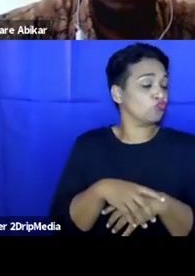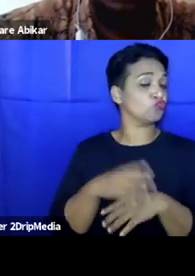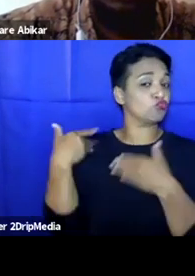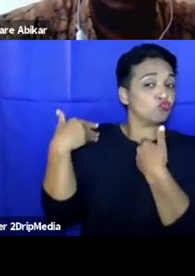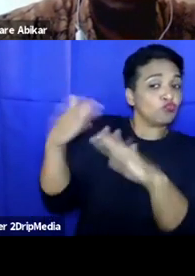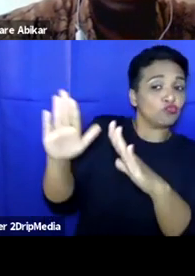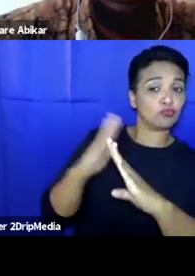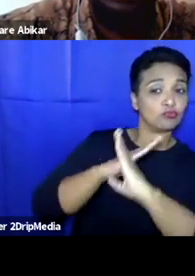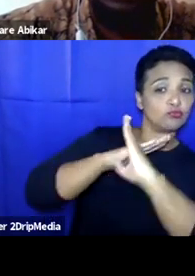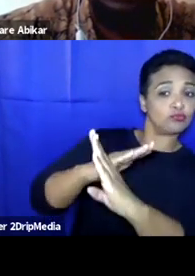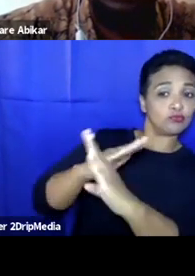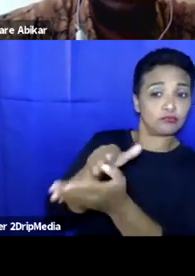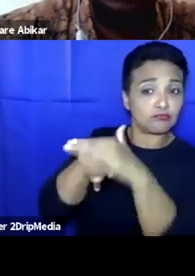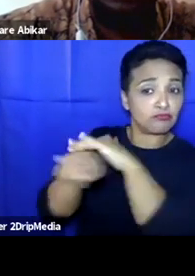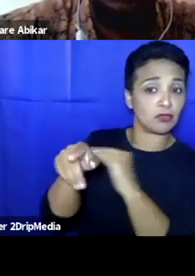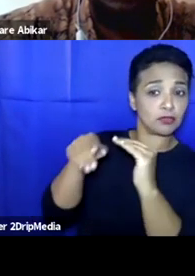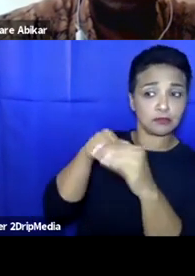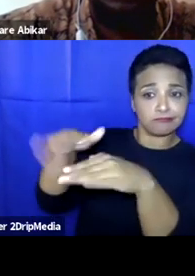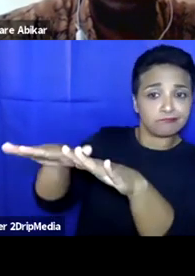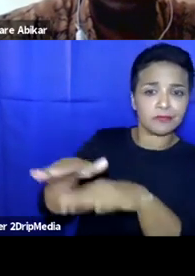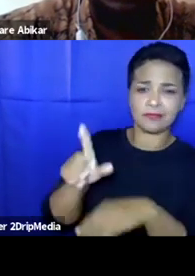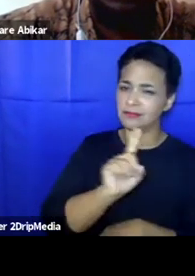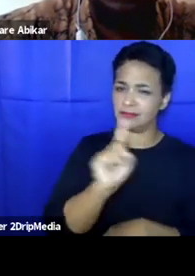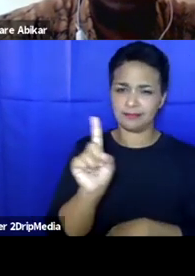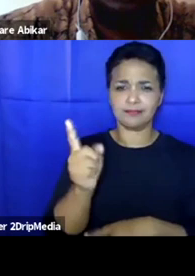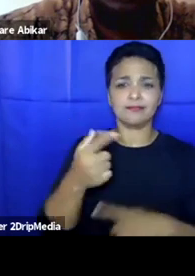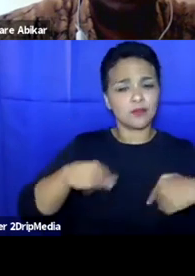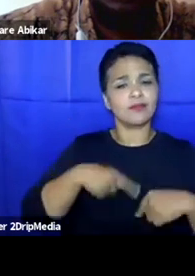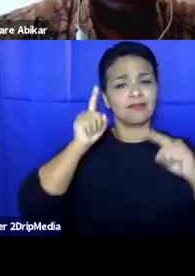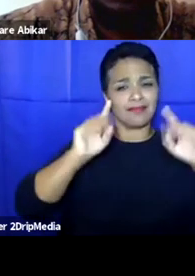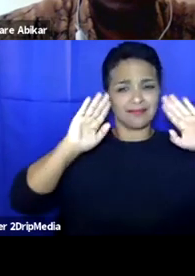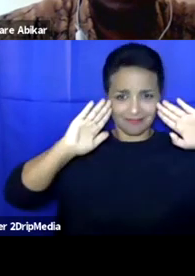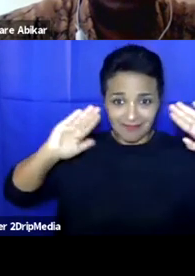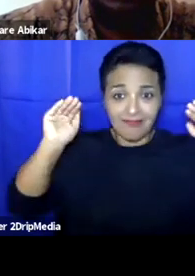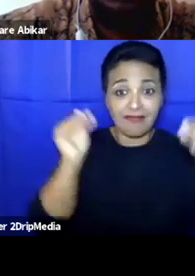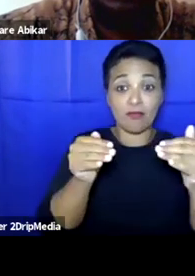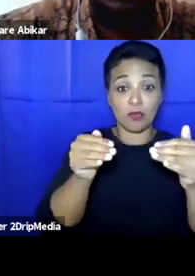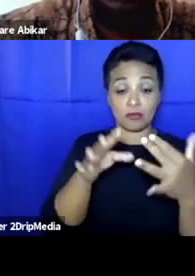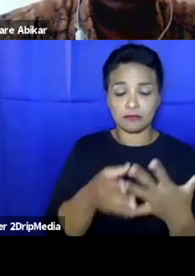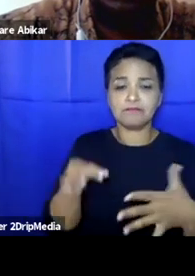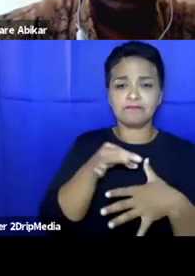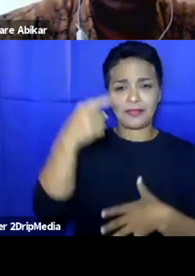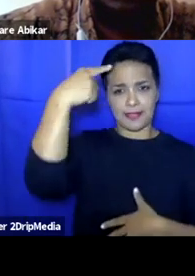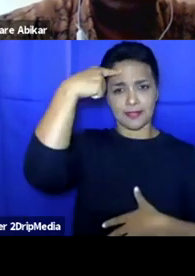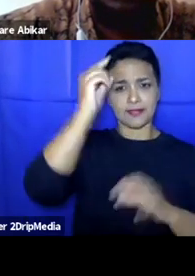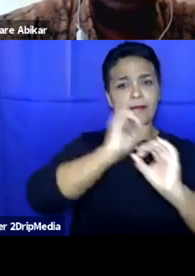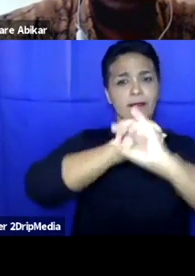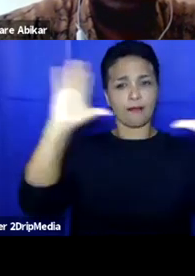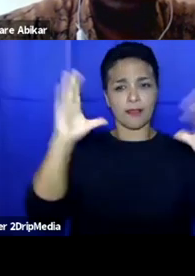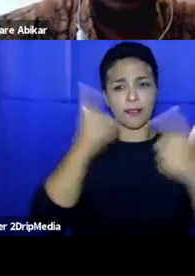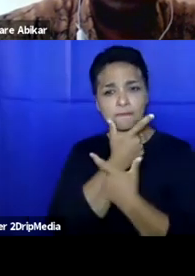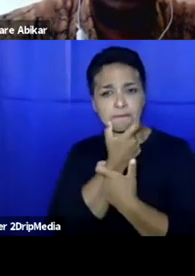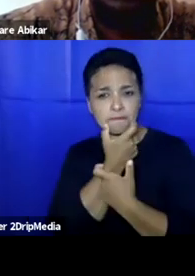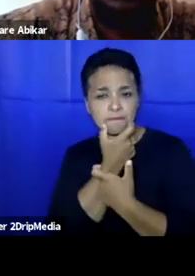I think what we should really be focusing on is having a rational debate and thinking about ways